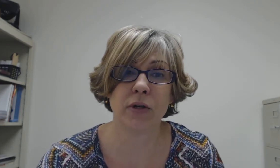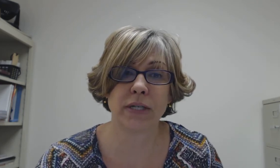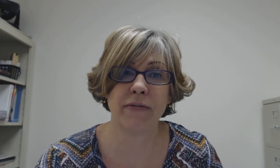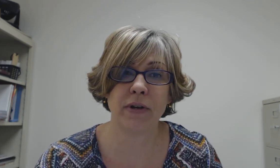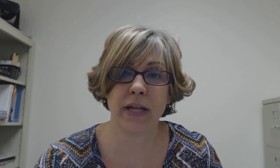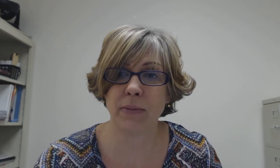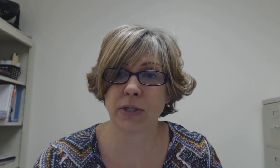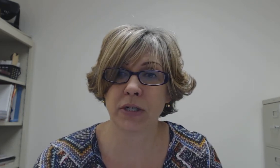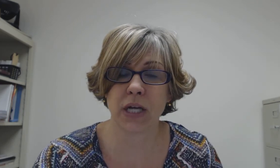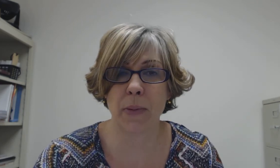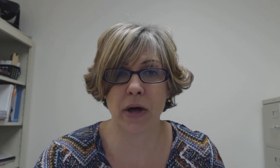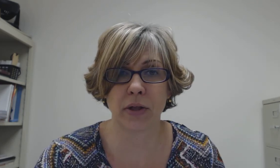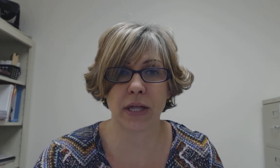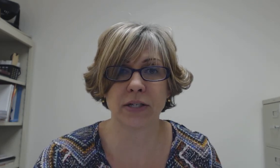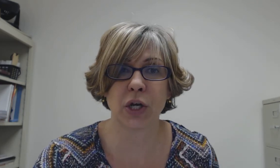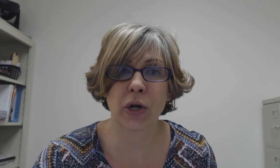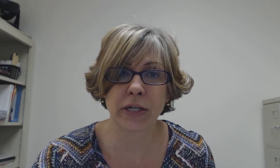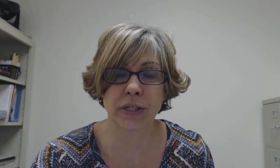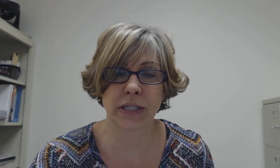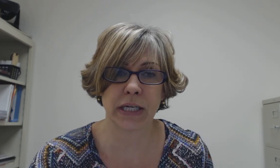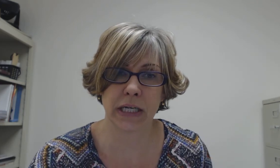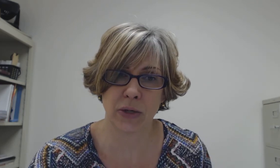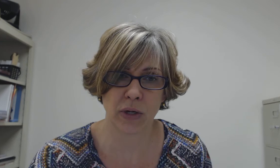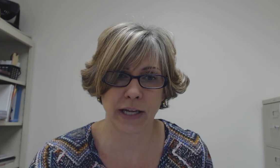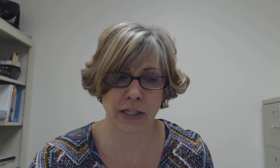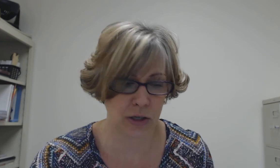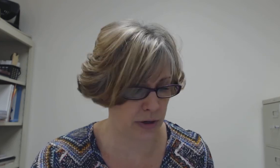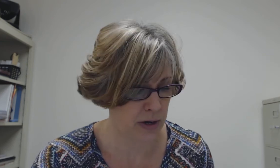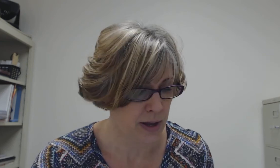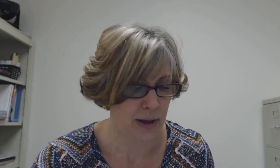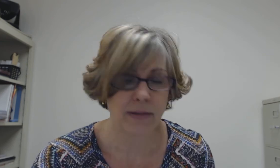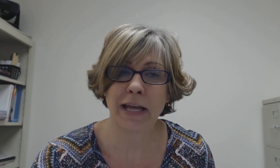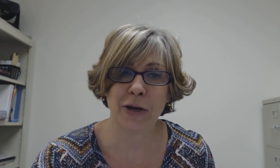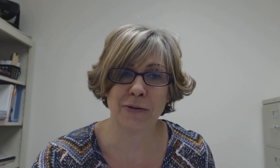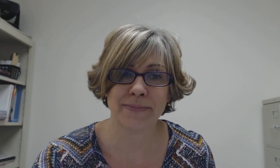You're definitely able to look up other things that you're interested in and would like to learn. Thank you.